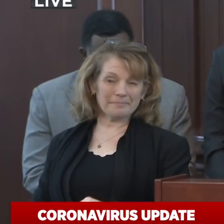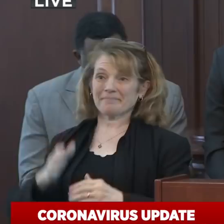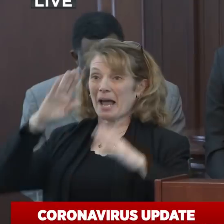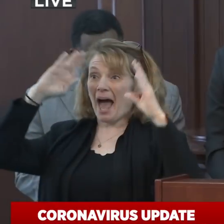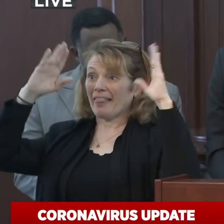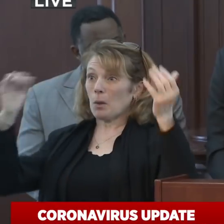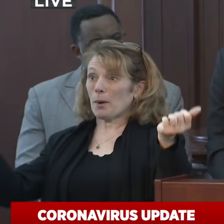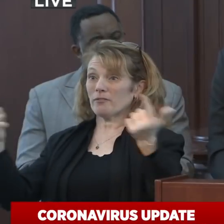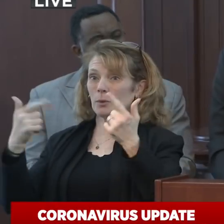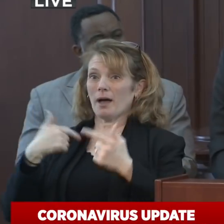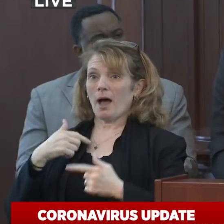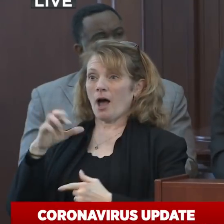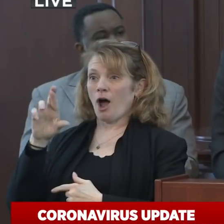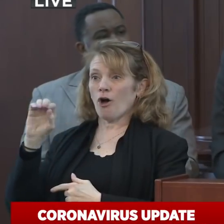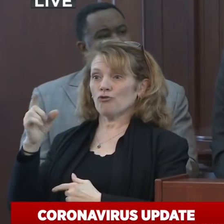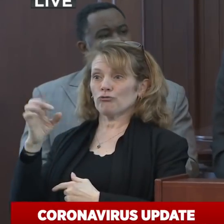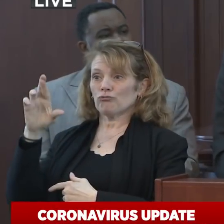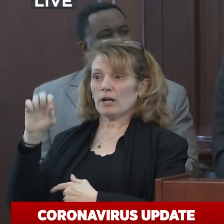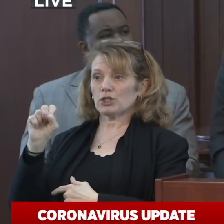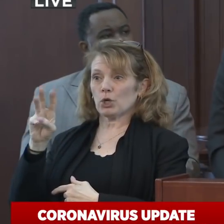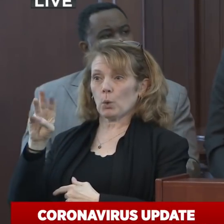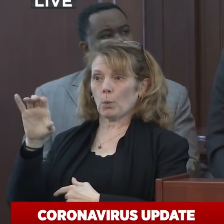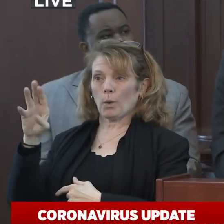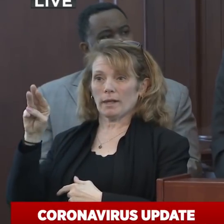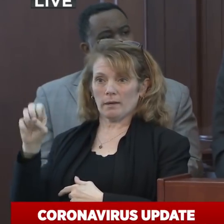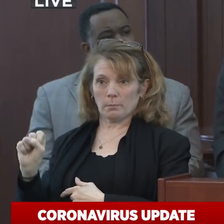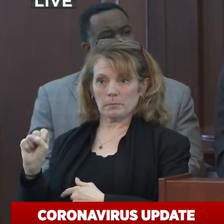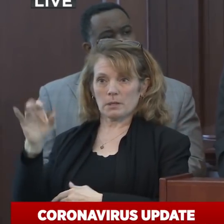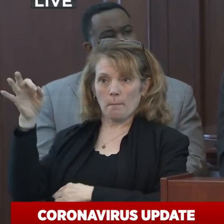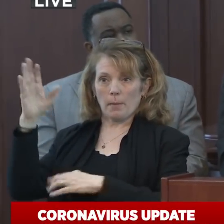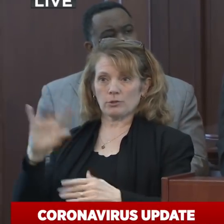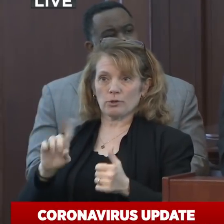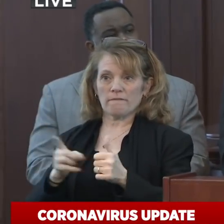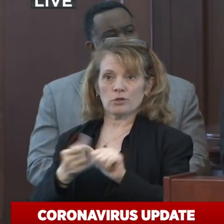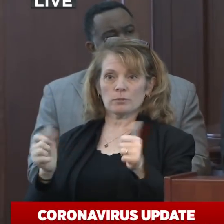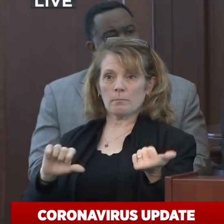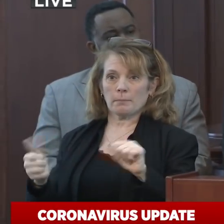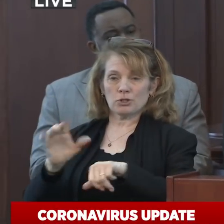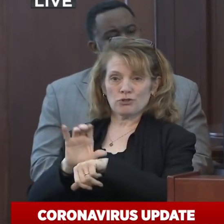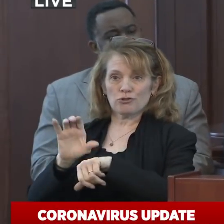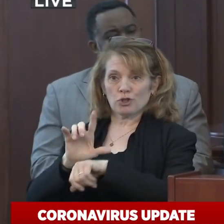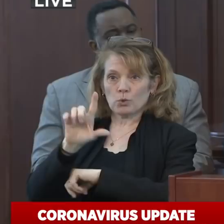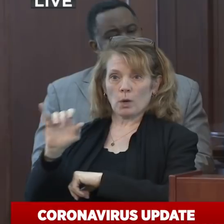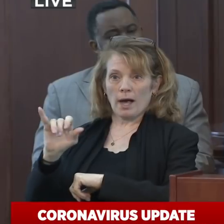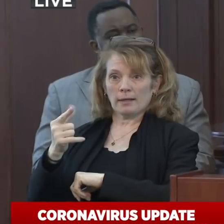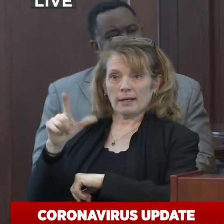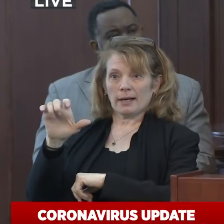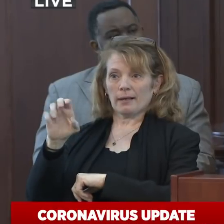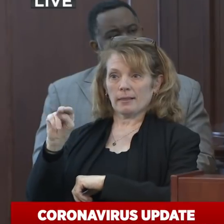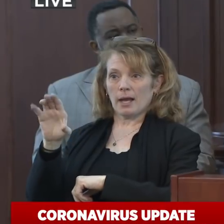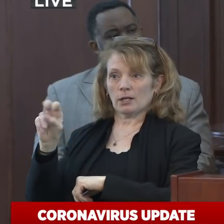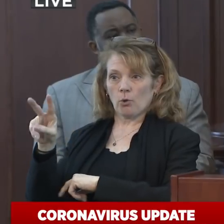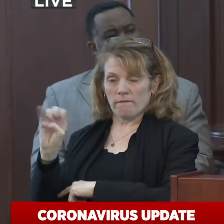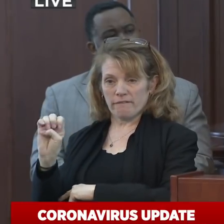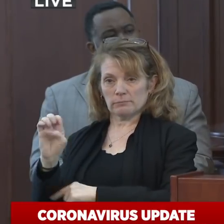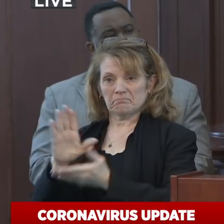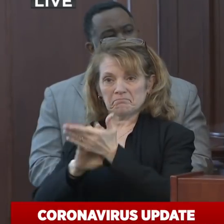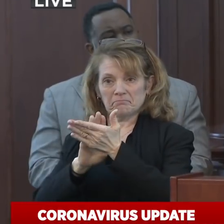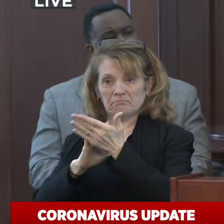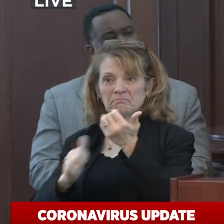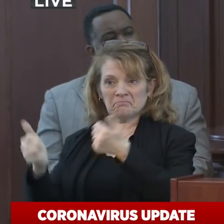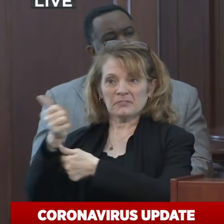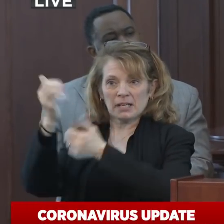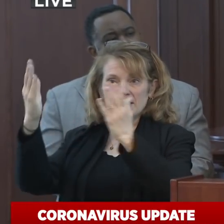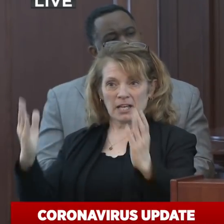Hello, everyone. I'm Roger Williams, pastor of the First Baptist Church of Glen, Cove, Long Island, New York. I want to commend the county executive for her